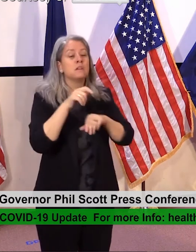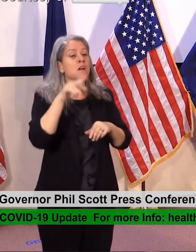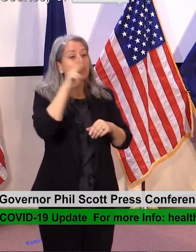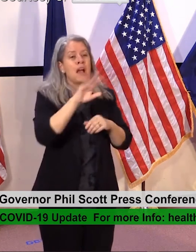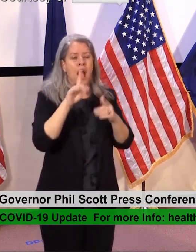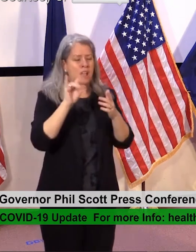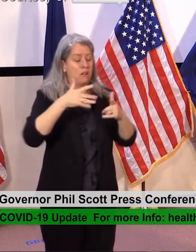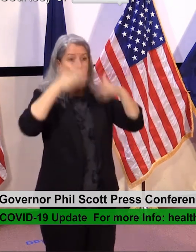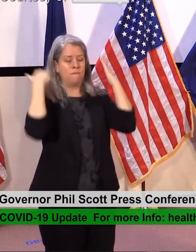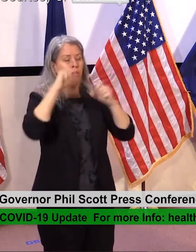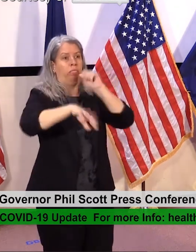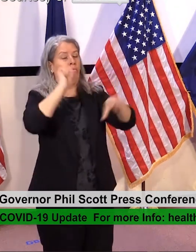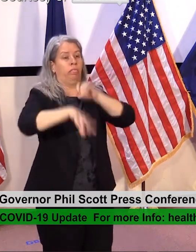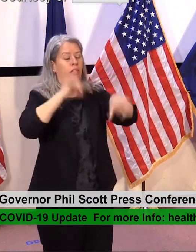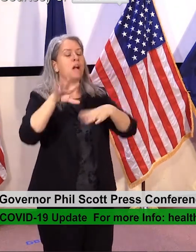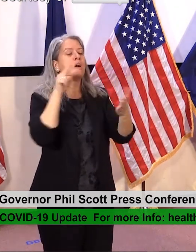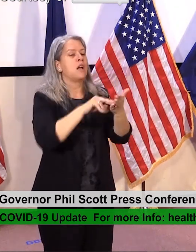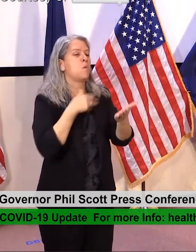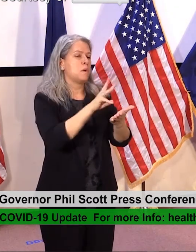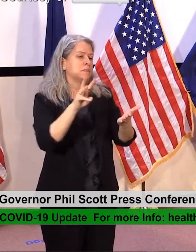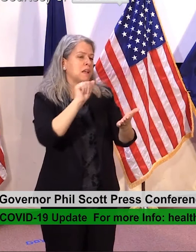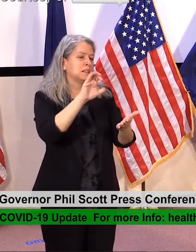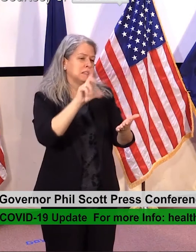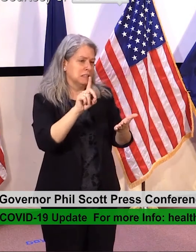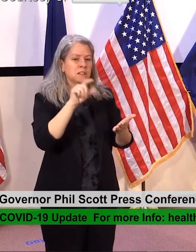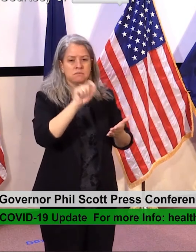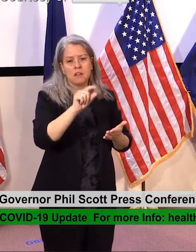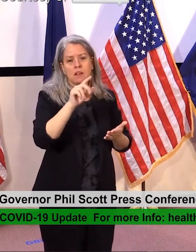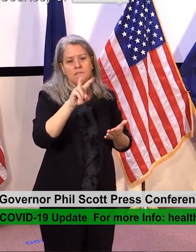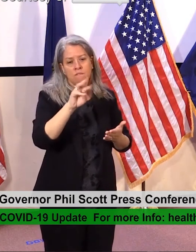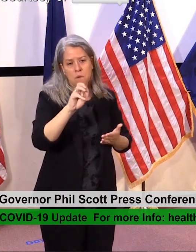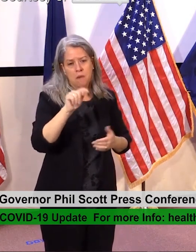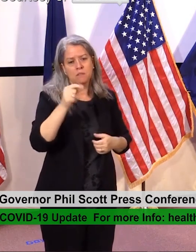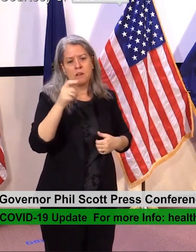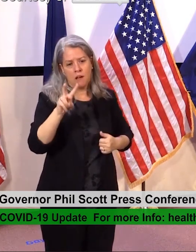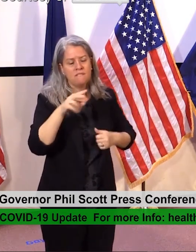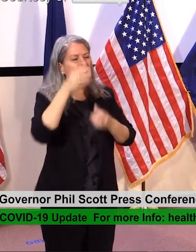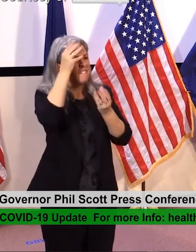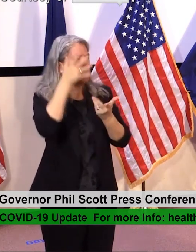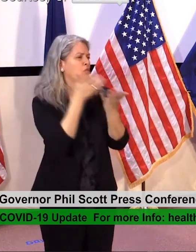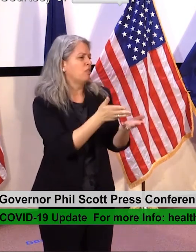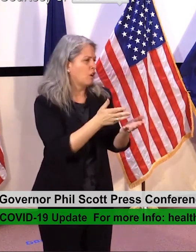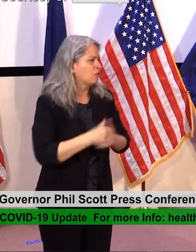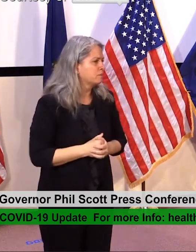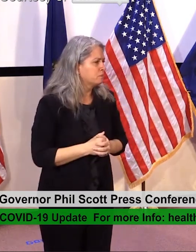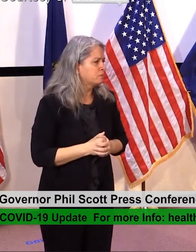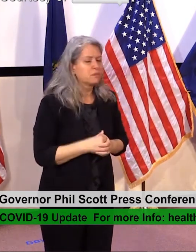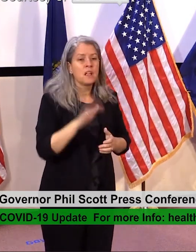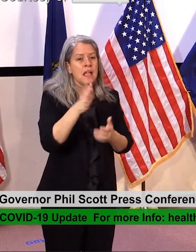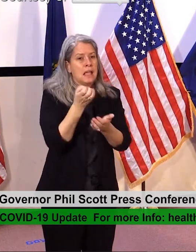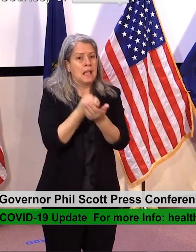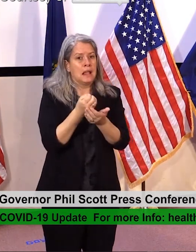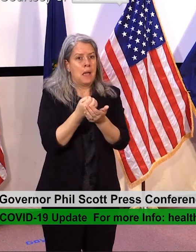accd.vermont.gov. While we know there's much more to do, and we'll continue to focus on economic relief as part of our response to